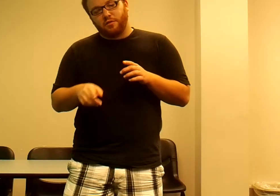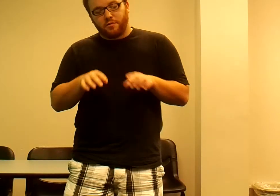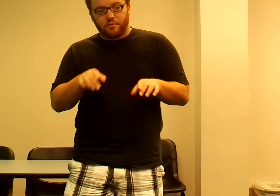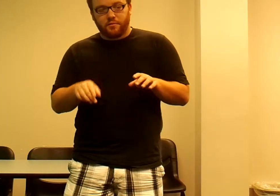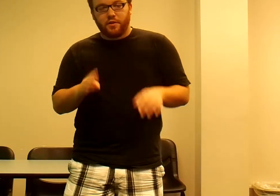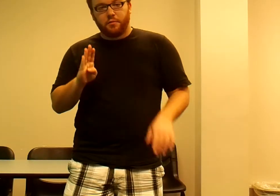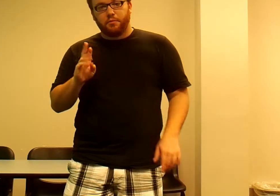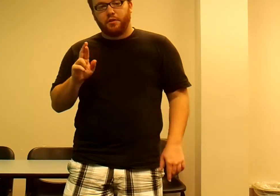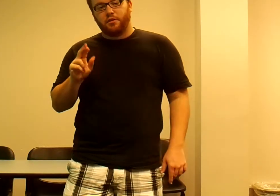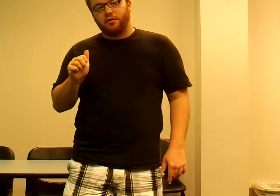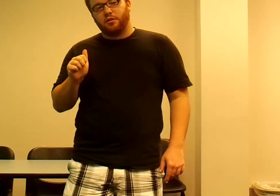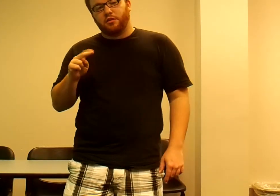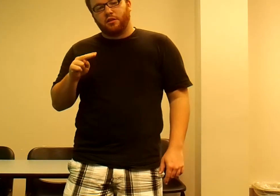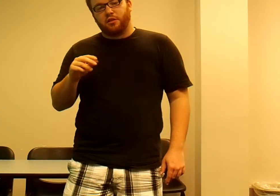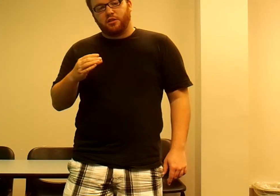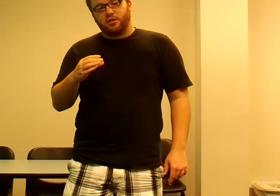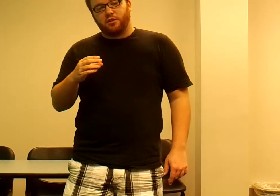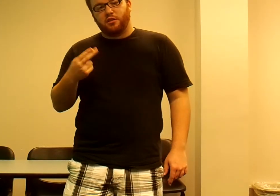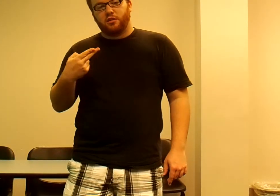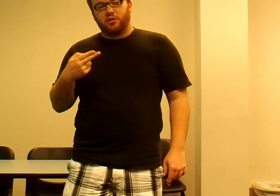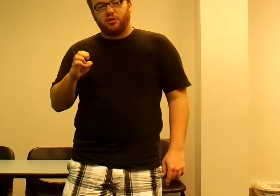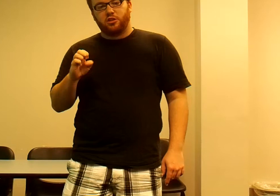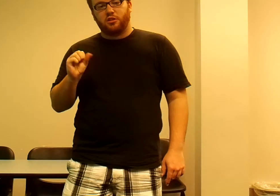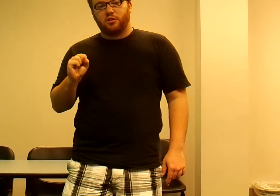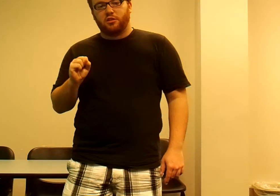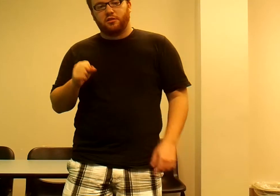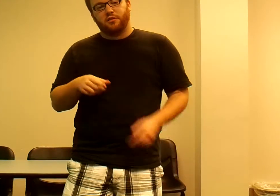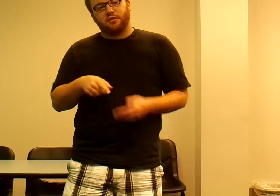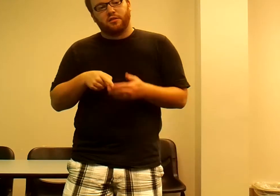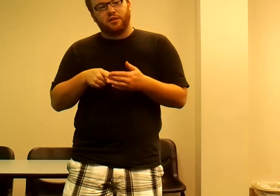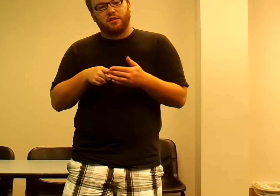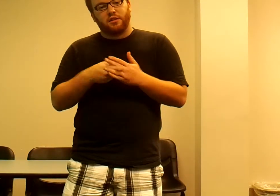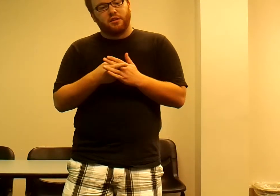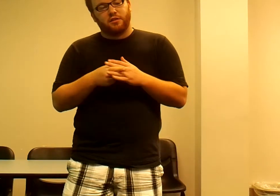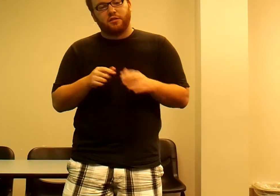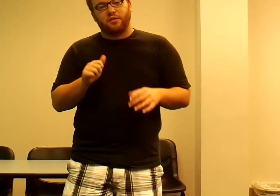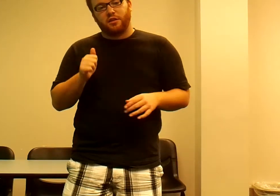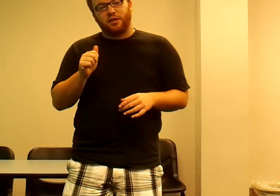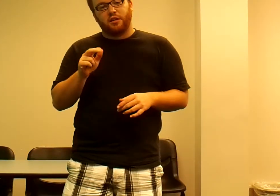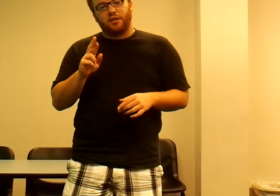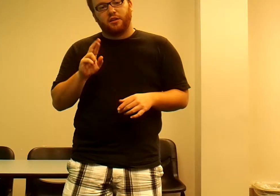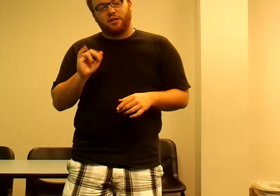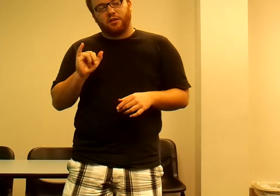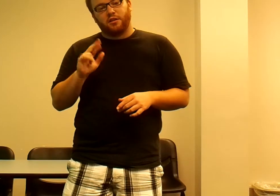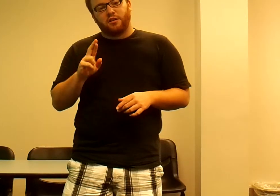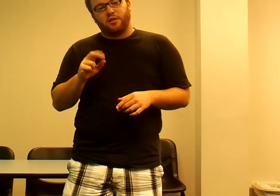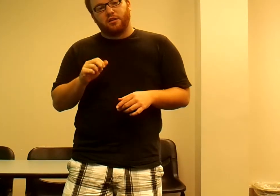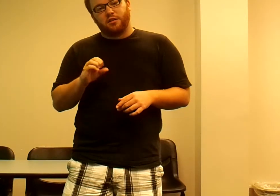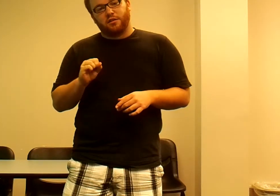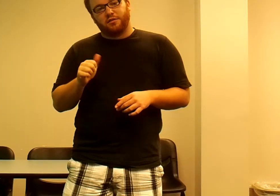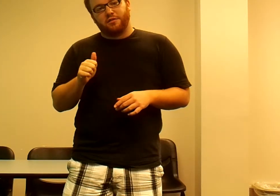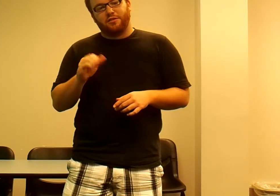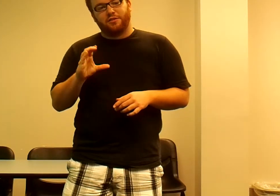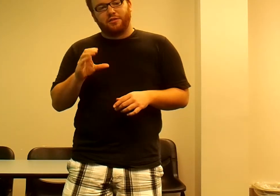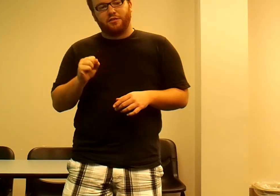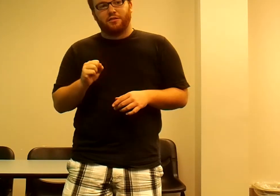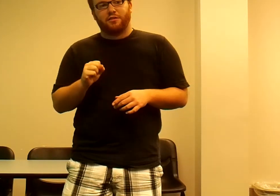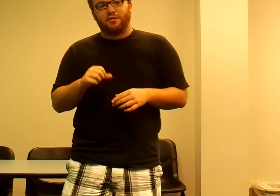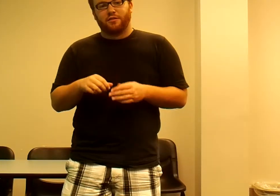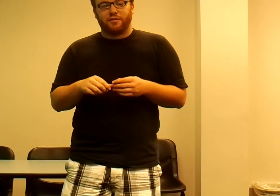and they end in air sacs. And the air sacs are surrounded by tiny little capillaries